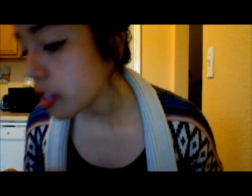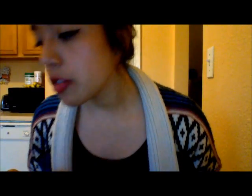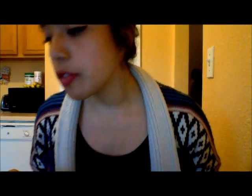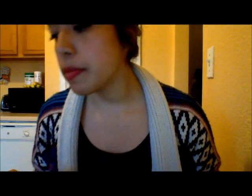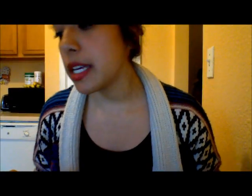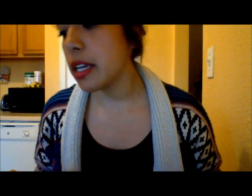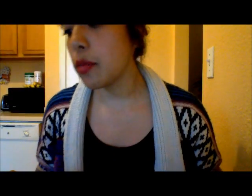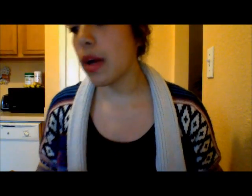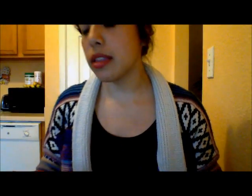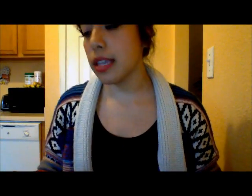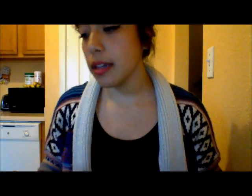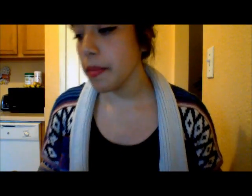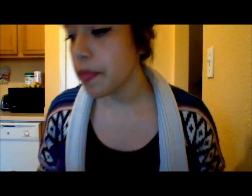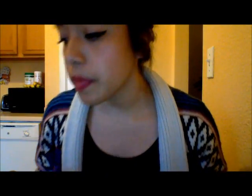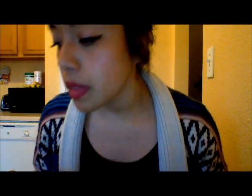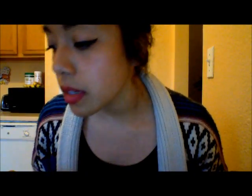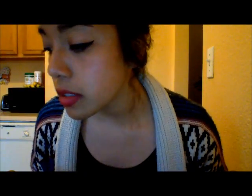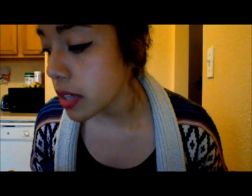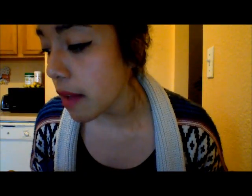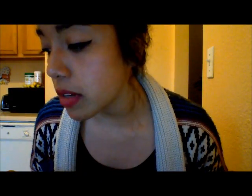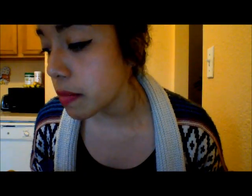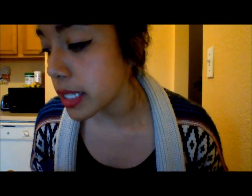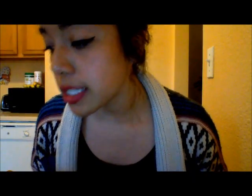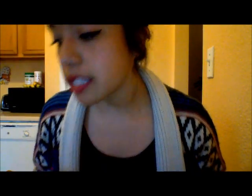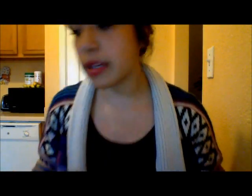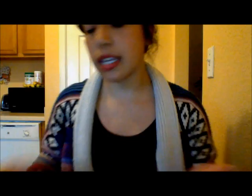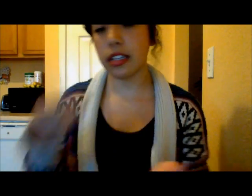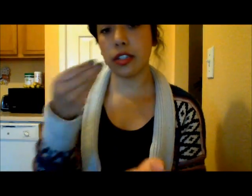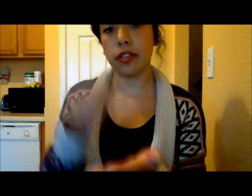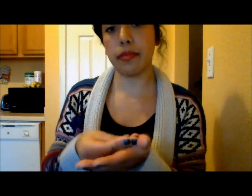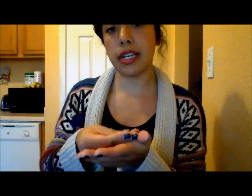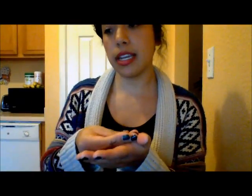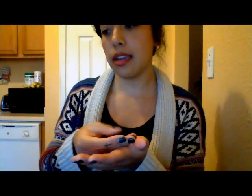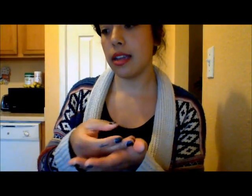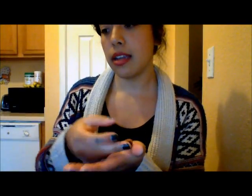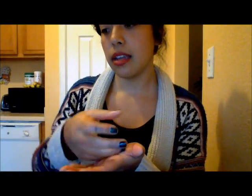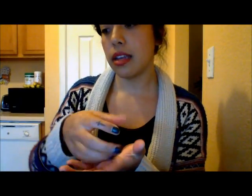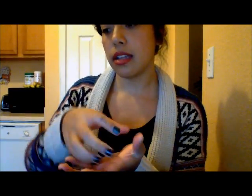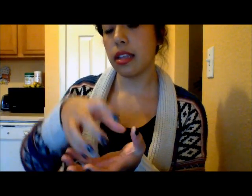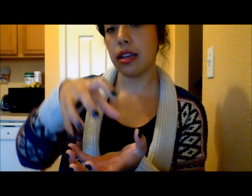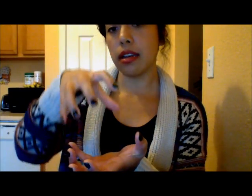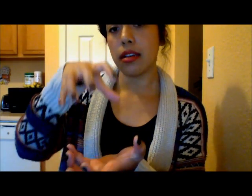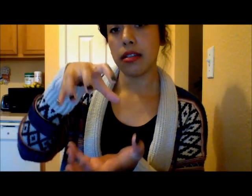to be wealthy, to have an abundance of money. So money, and then